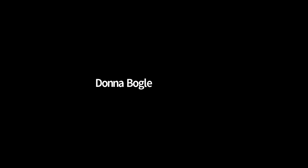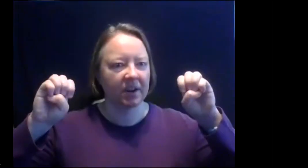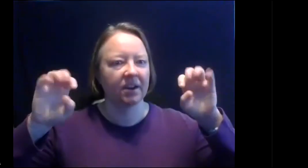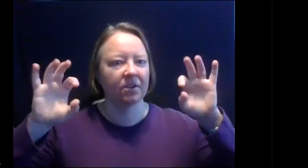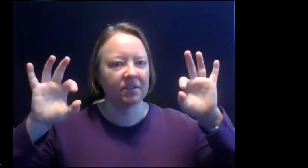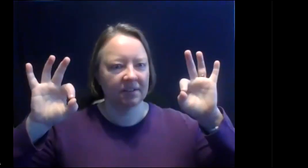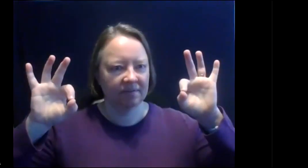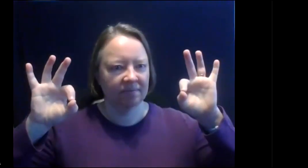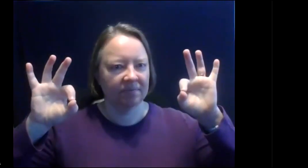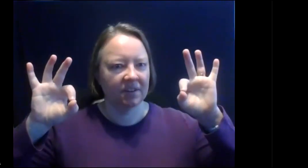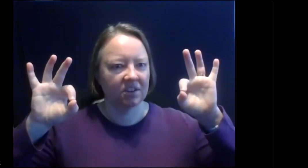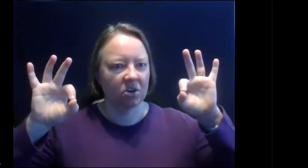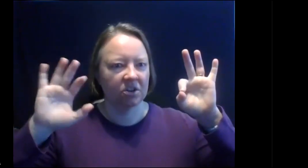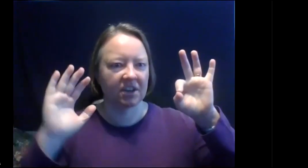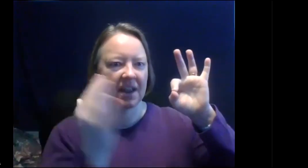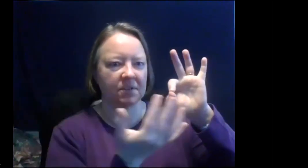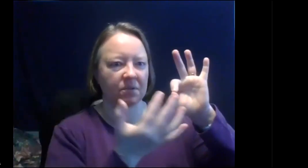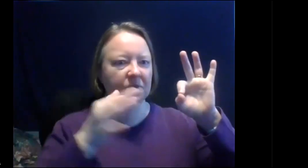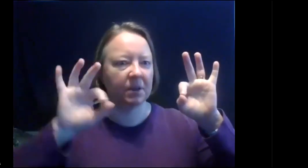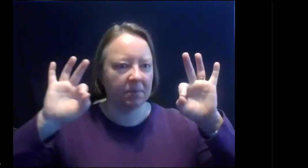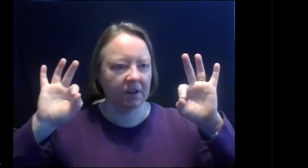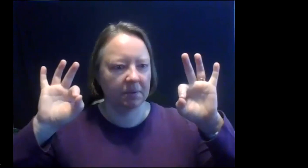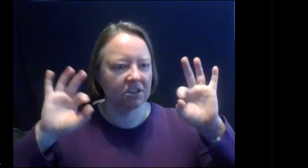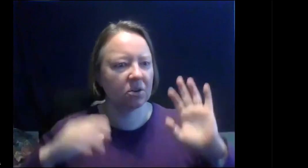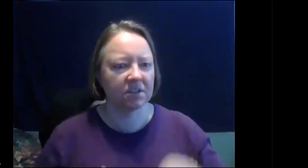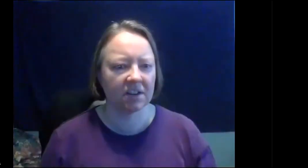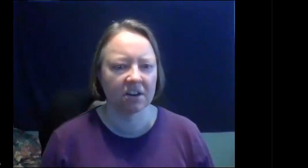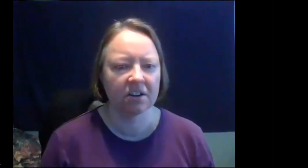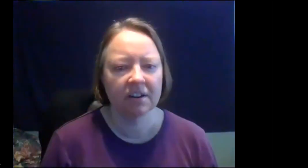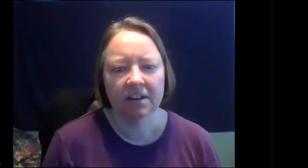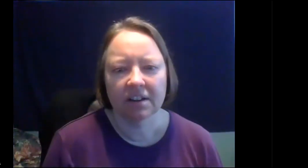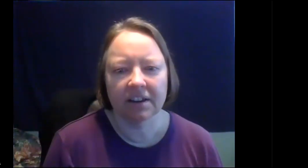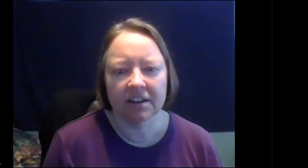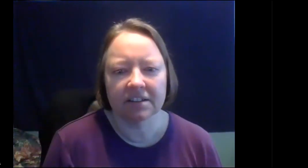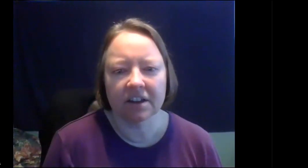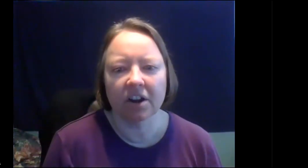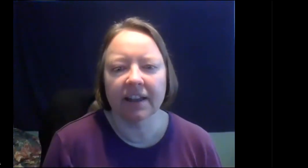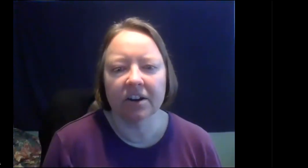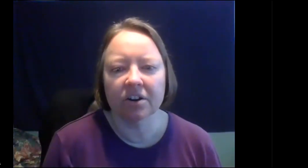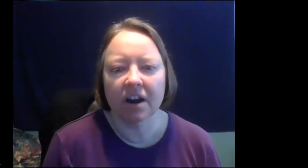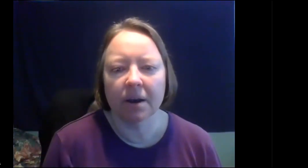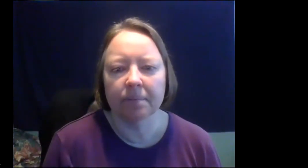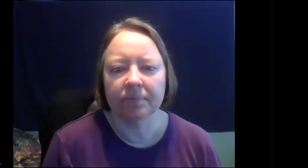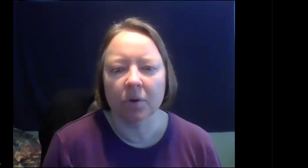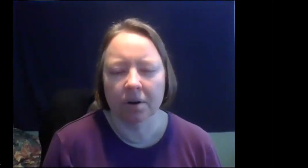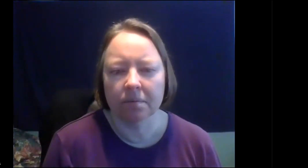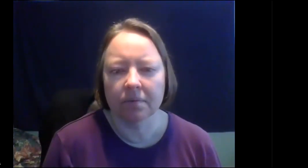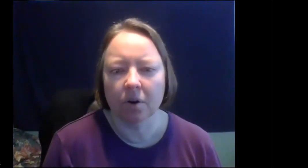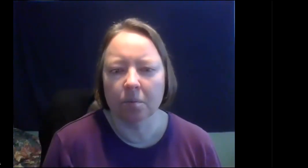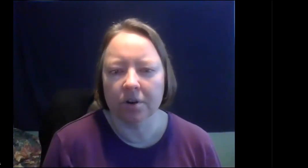letters right now. So Okay. I have to flip a little bit. So Linda, is there a letter or more